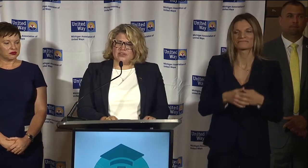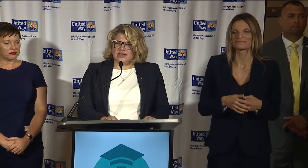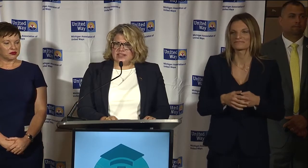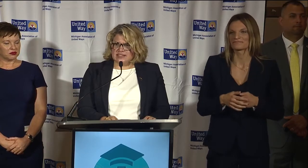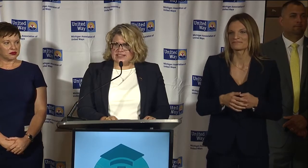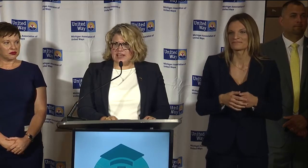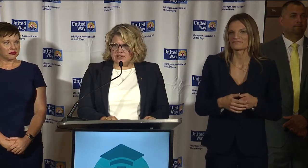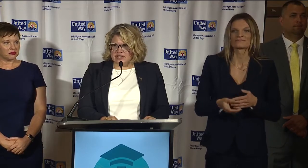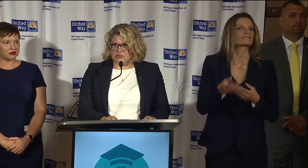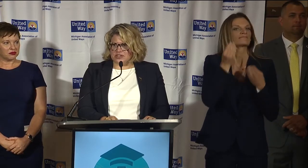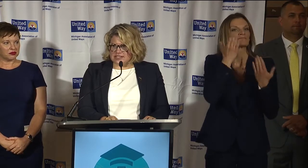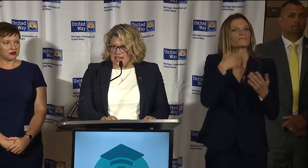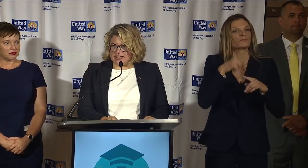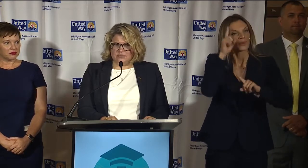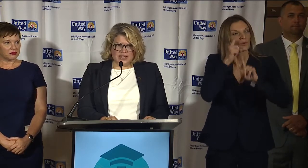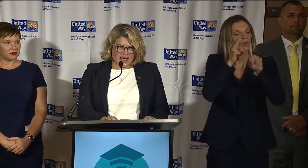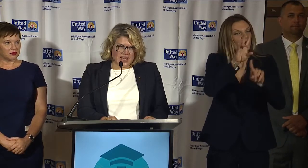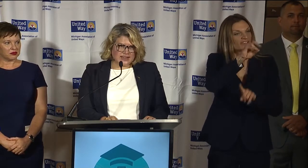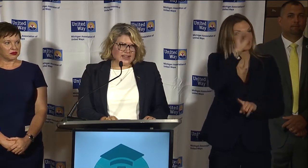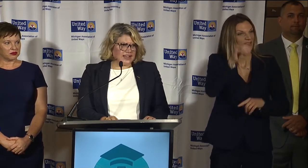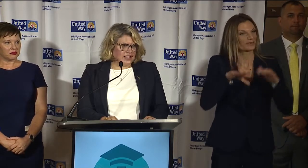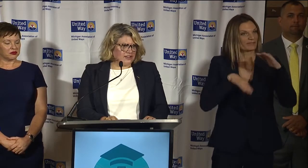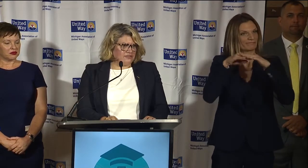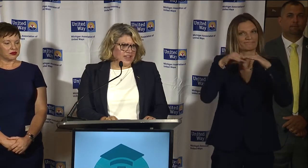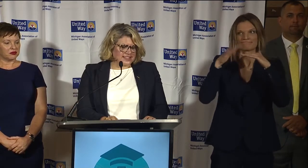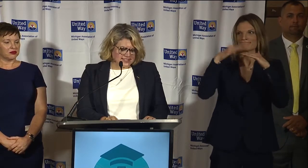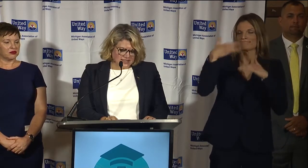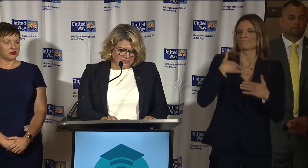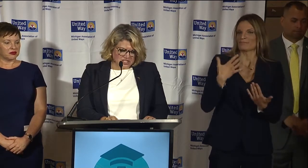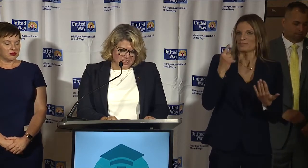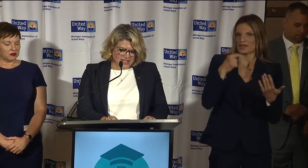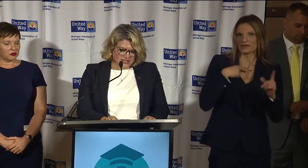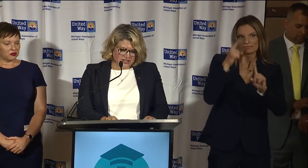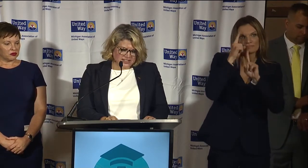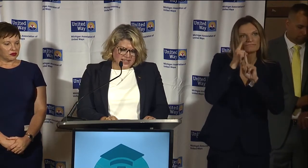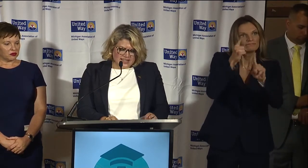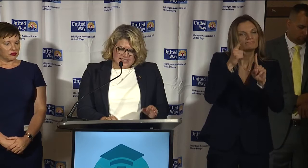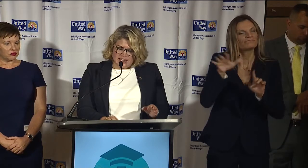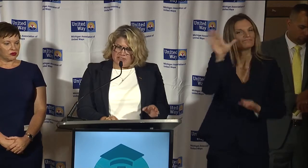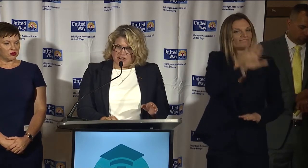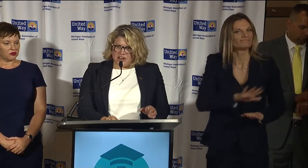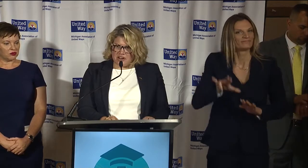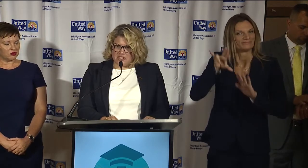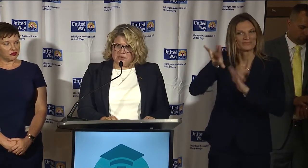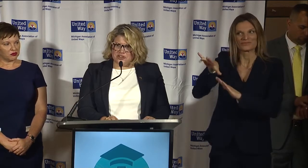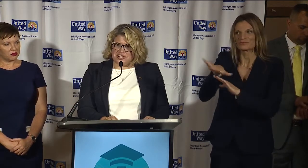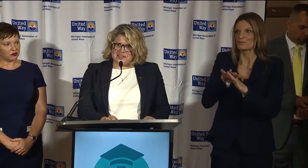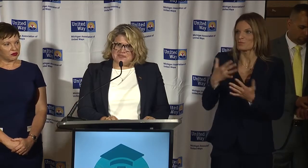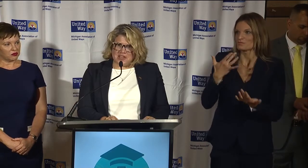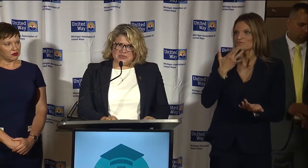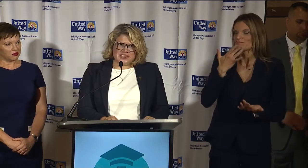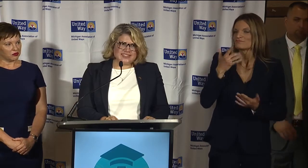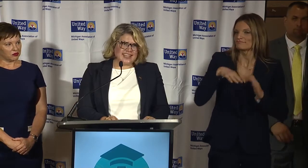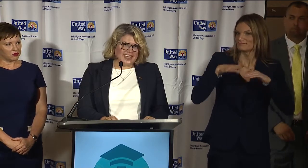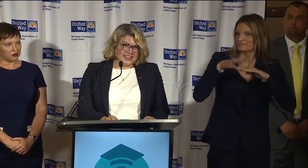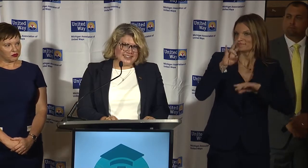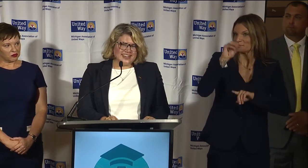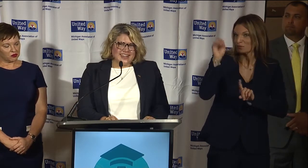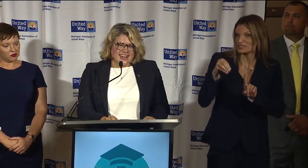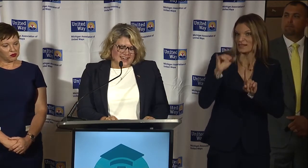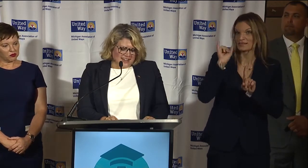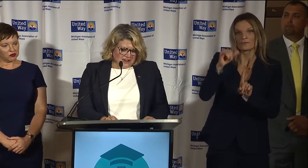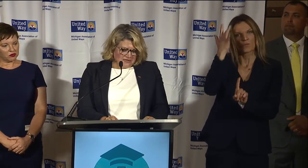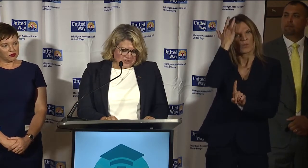is all about getting to 70% and beyond of vaccinated Michiganders, safeguarding our communities and families